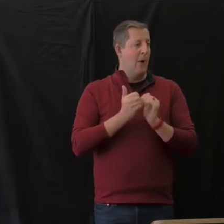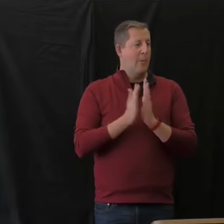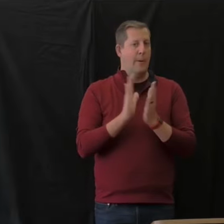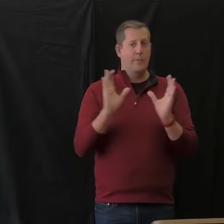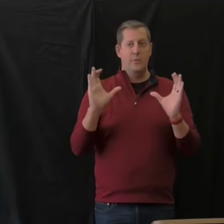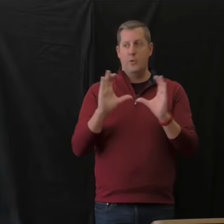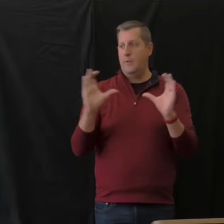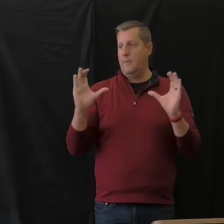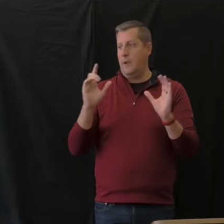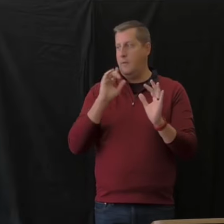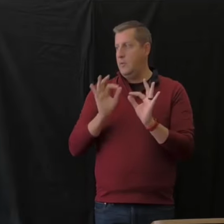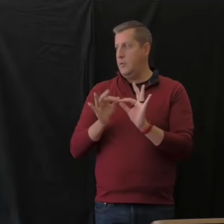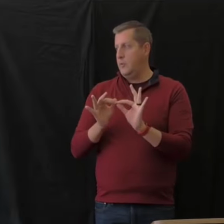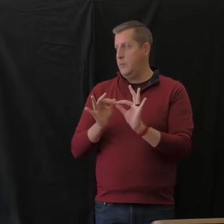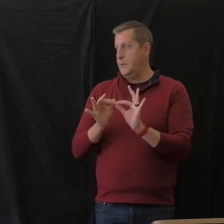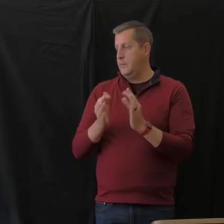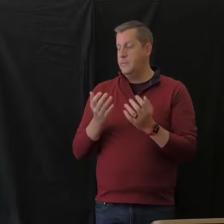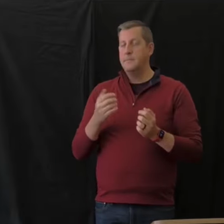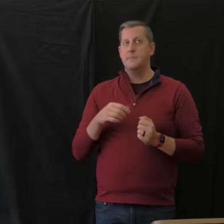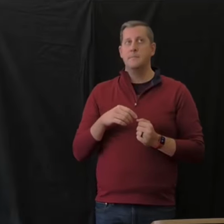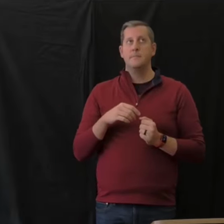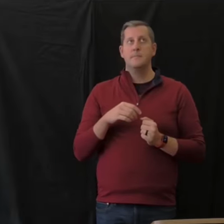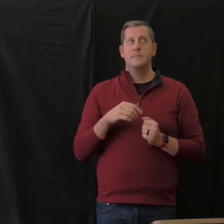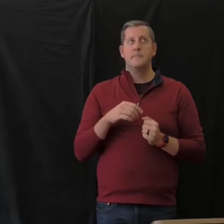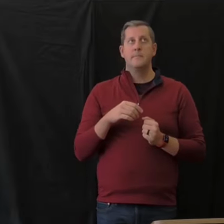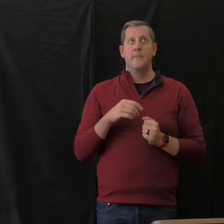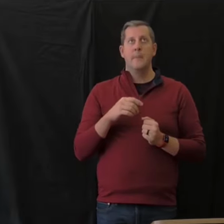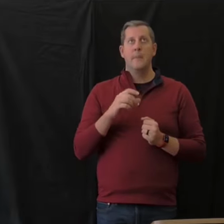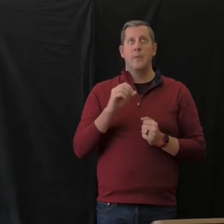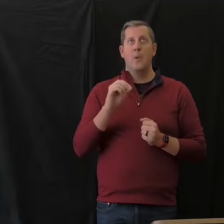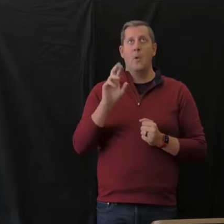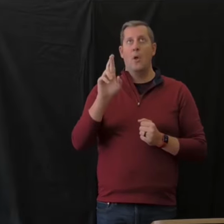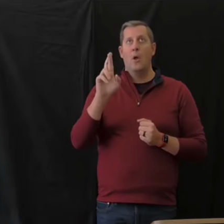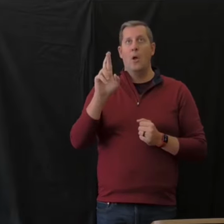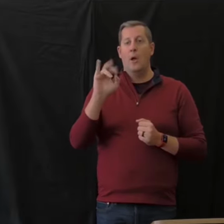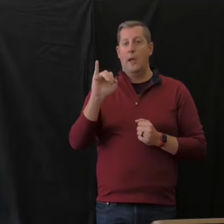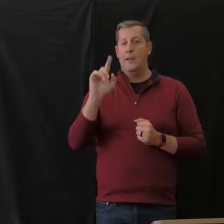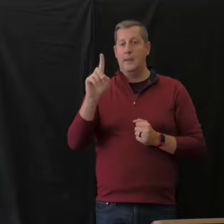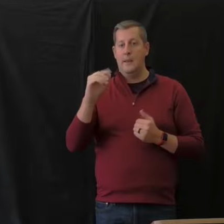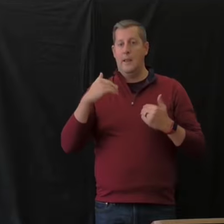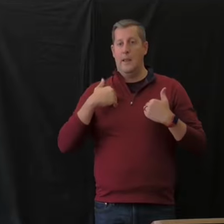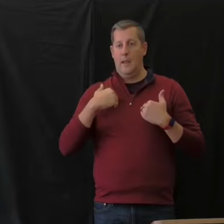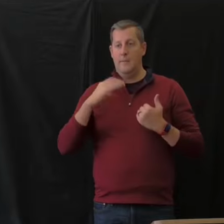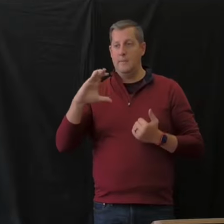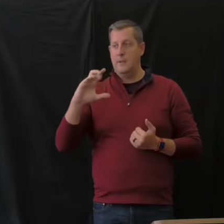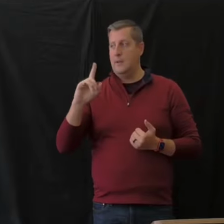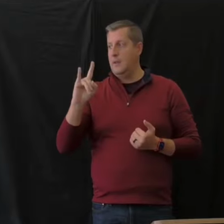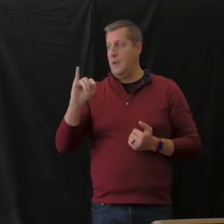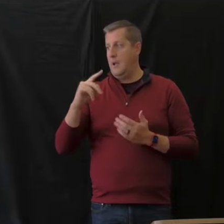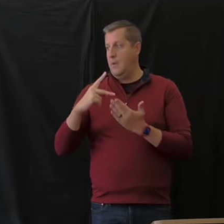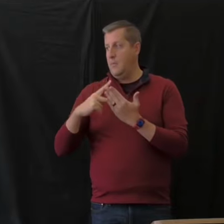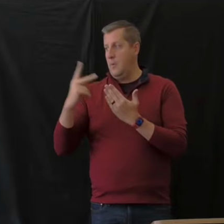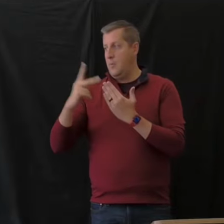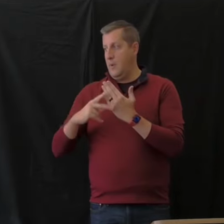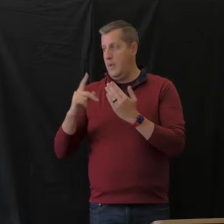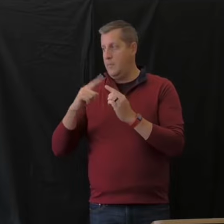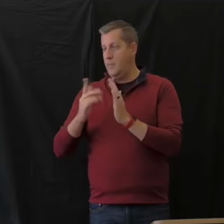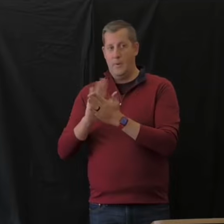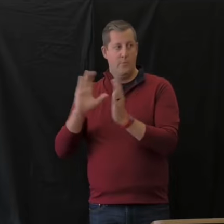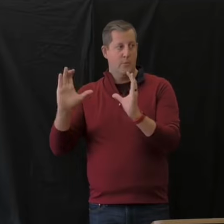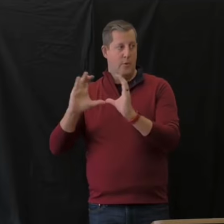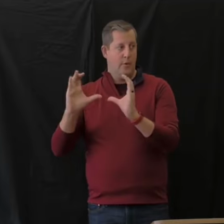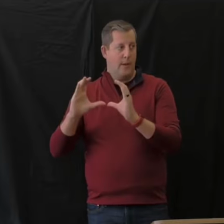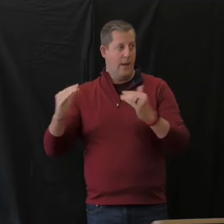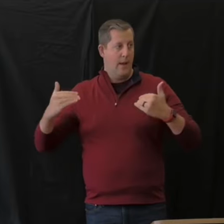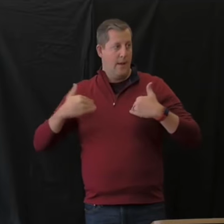process. I was doing more research and I was looking at how to become a certified interpreter myself. And I looked at